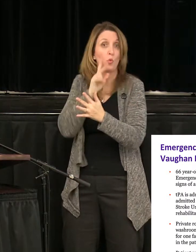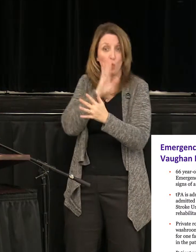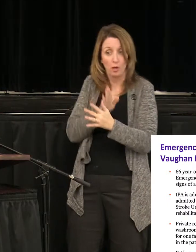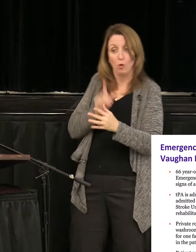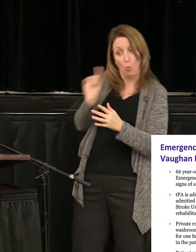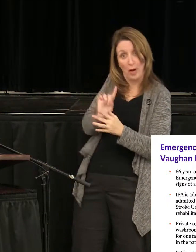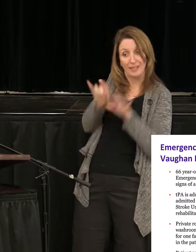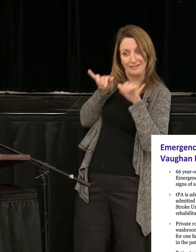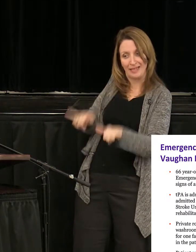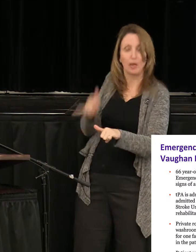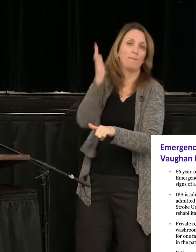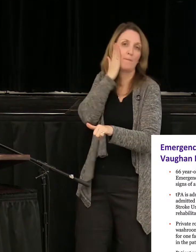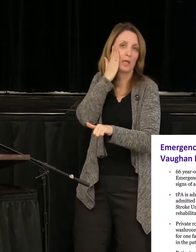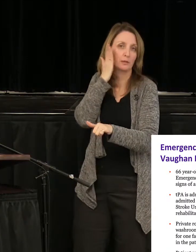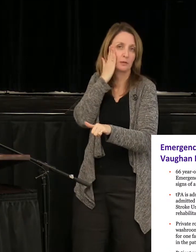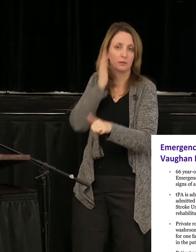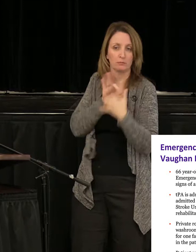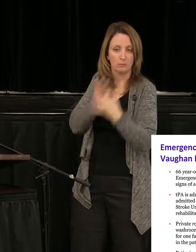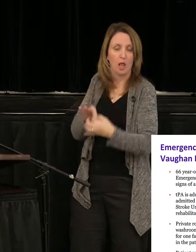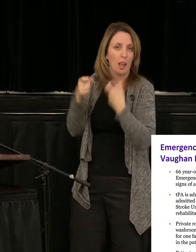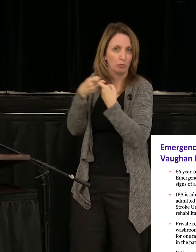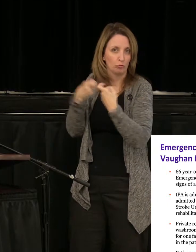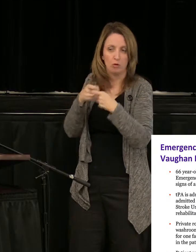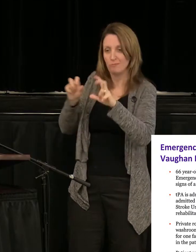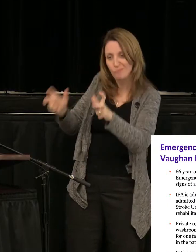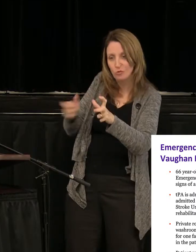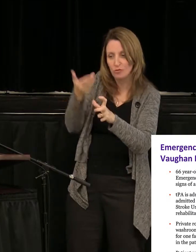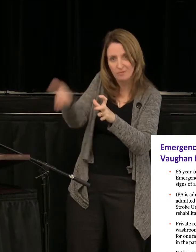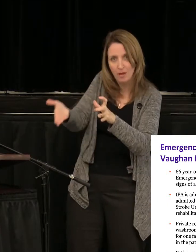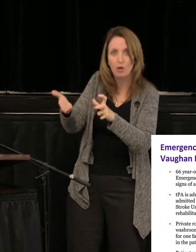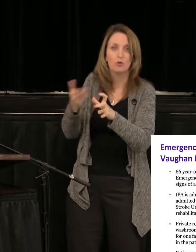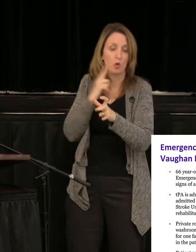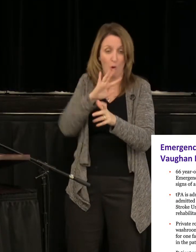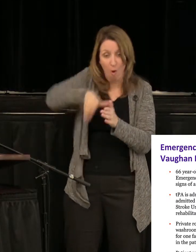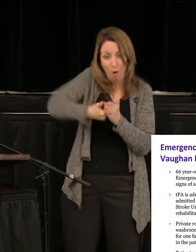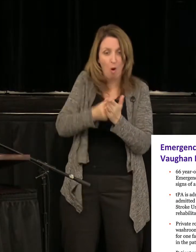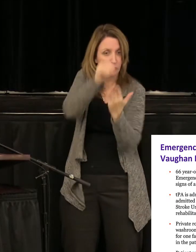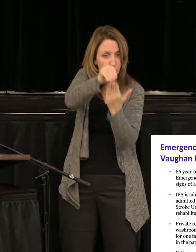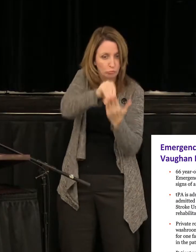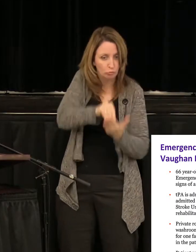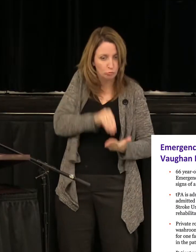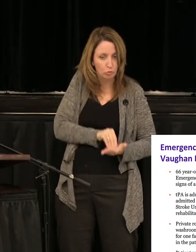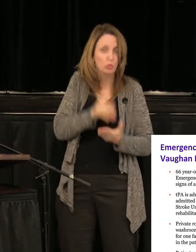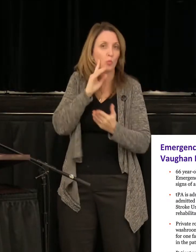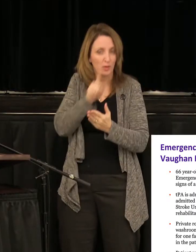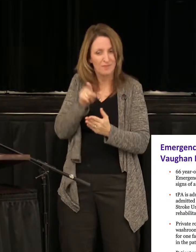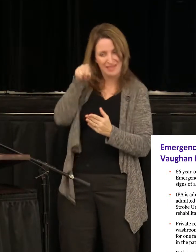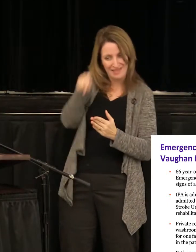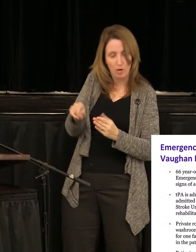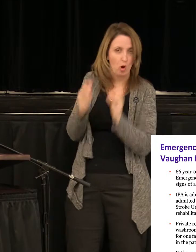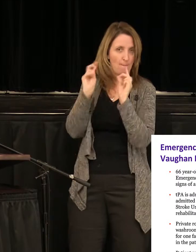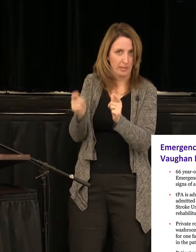the bedside, so that all the information that is being documented for that patient care stay in the hospital will be